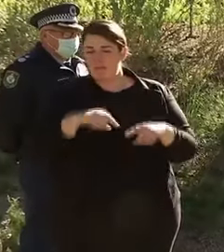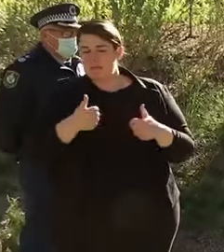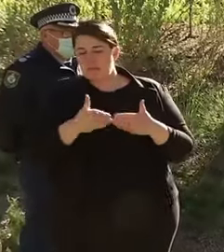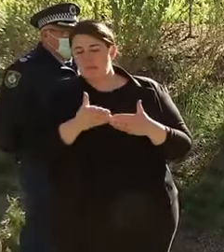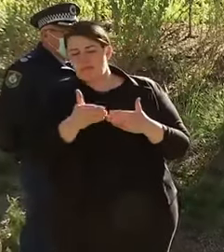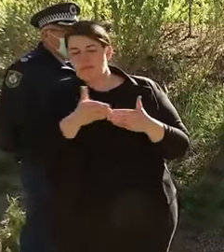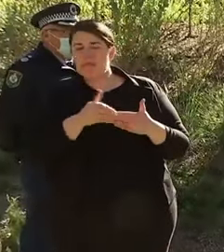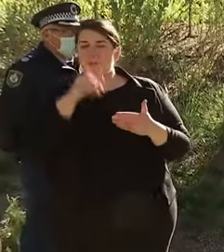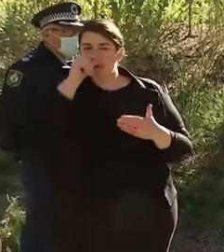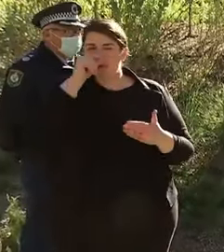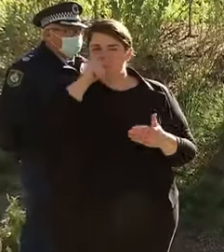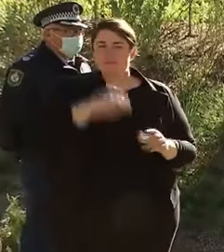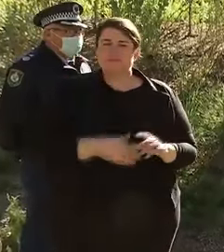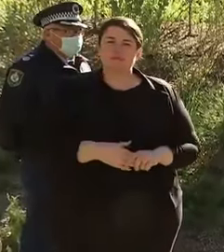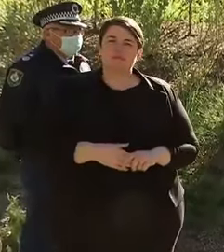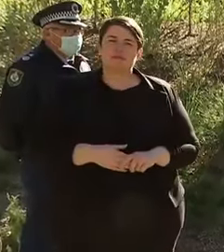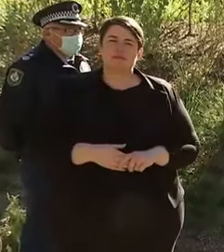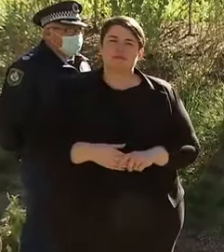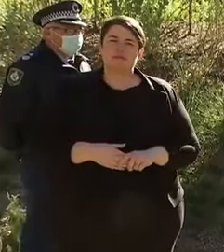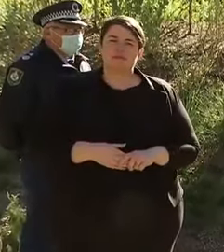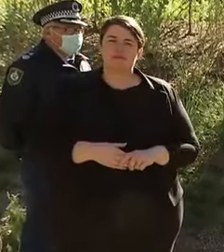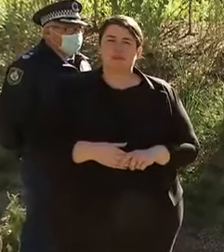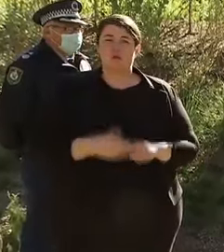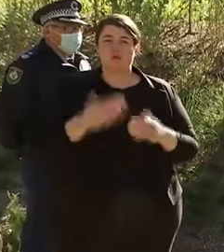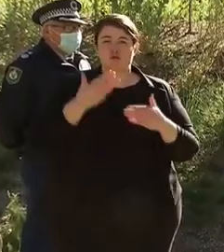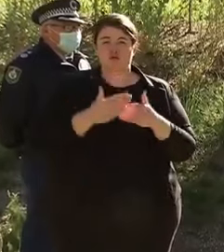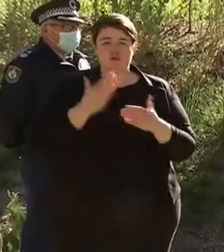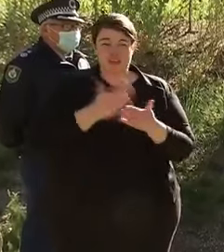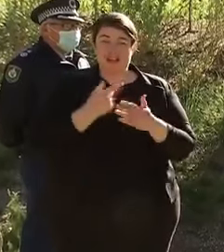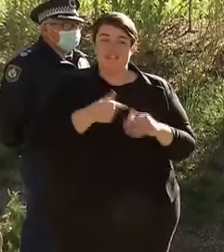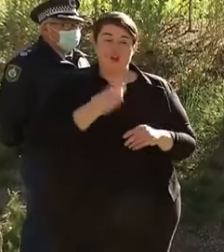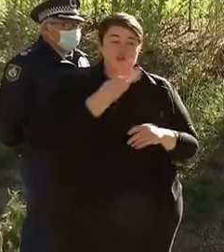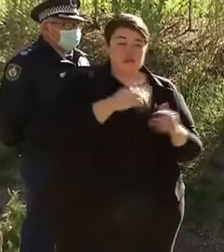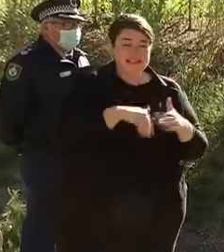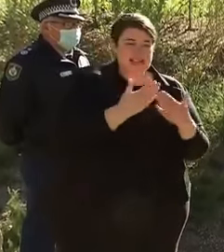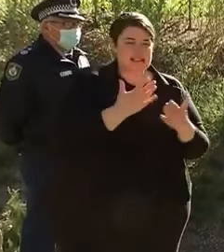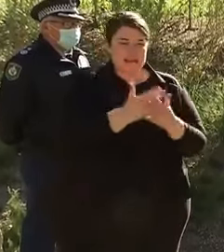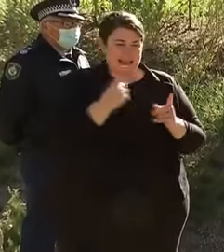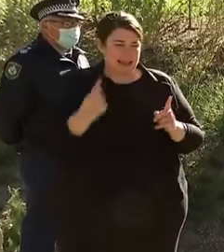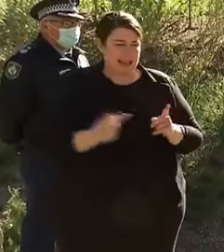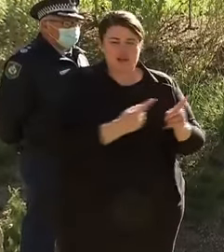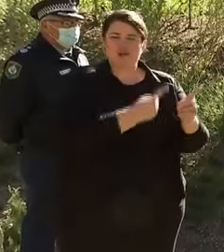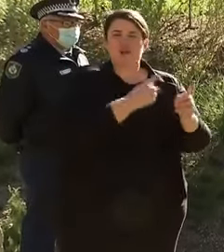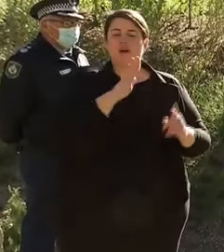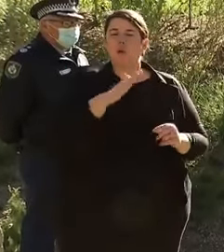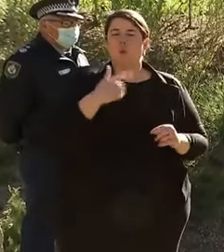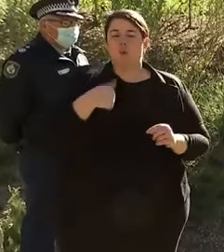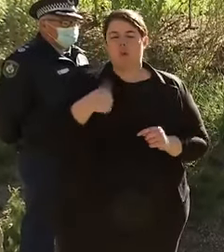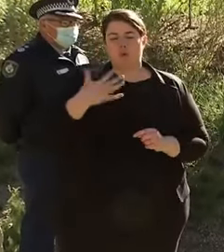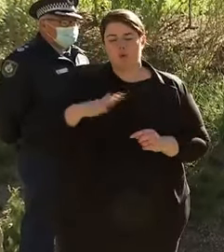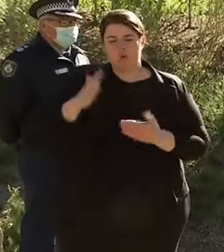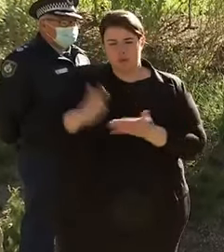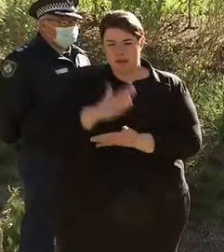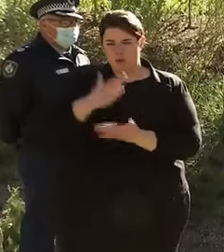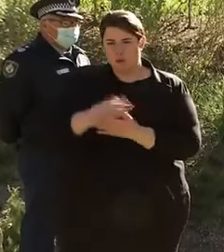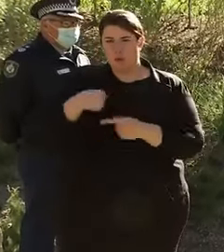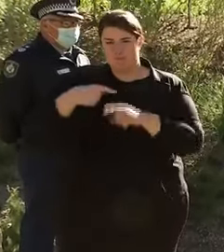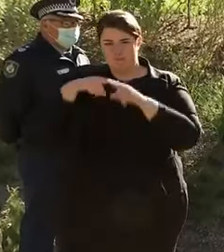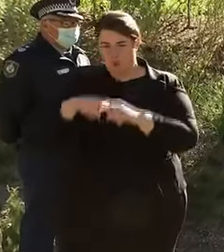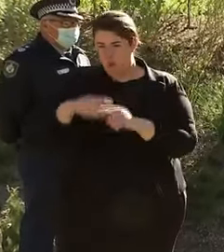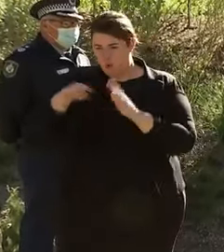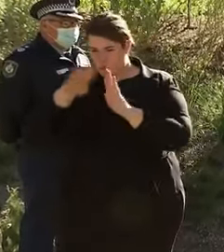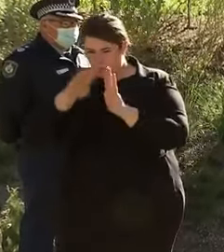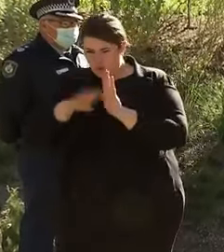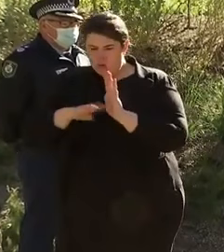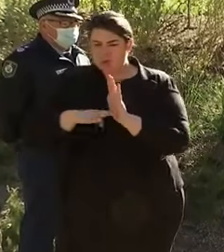Shorter outbreaks really just are about catching up, whereas we really want to get to know community transmission as soon as possible,